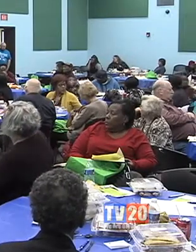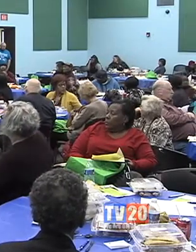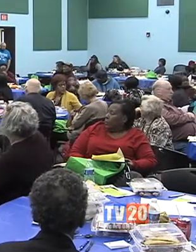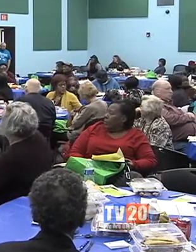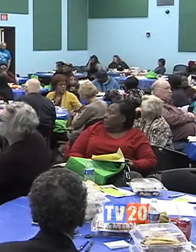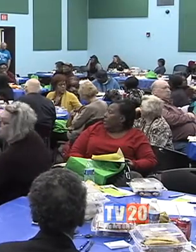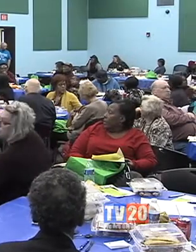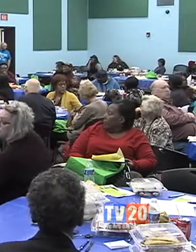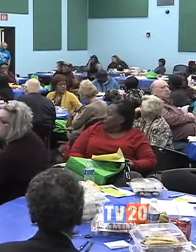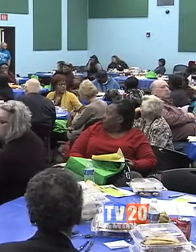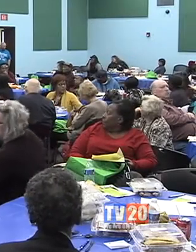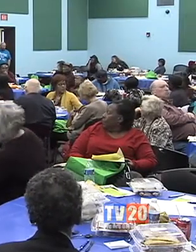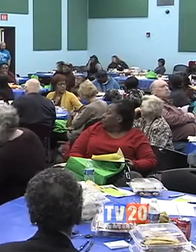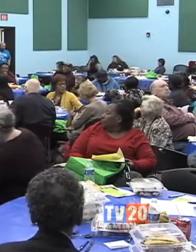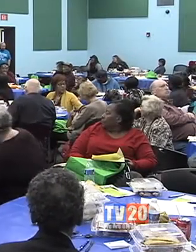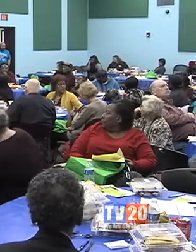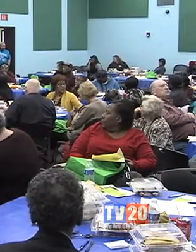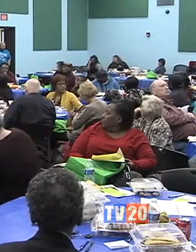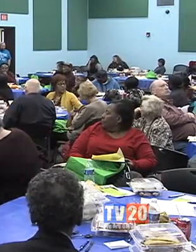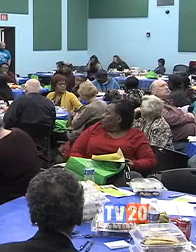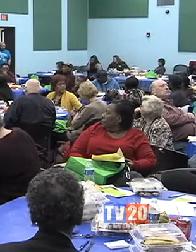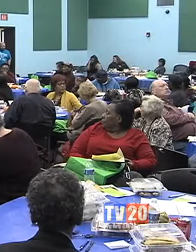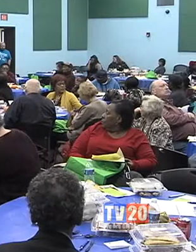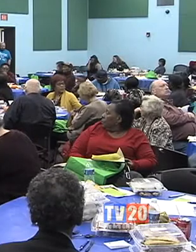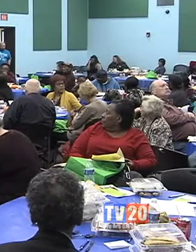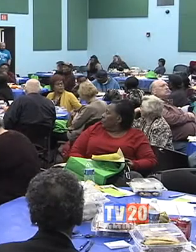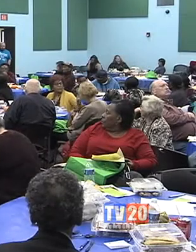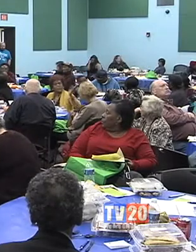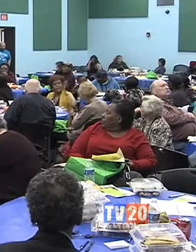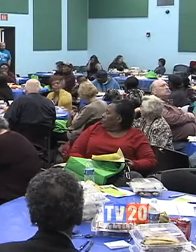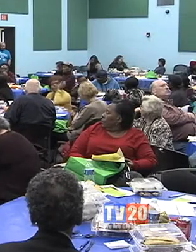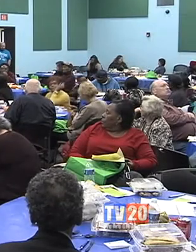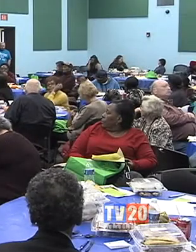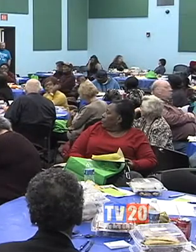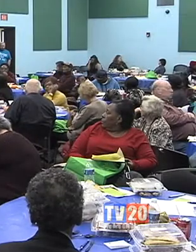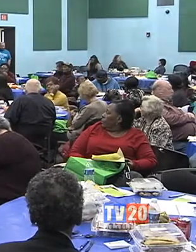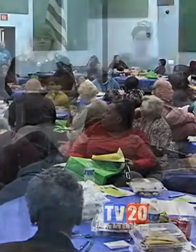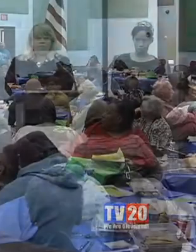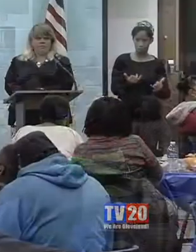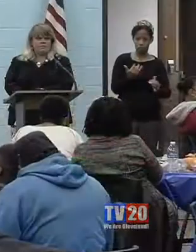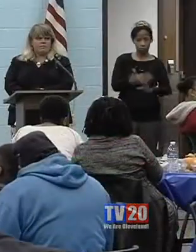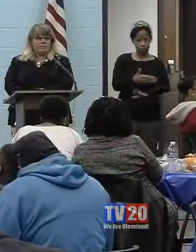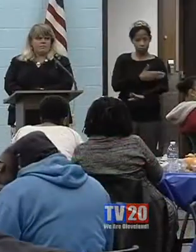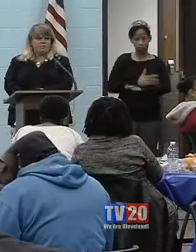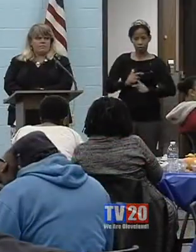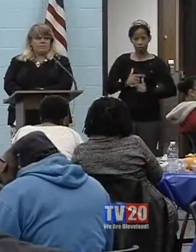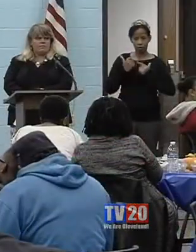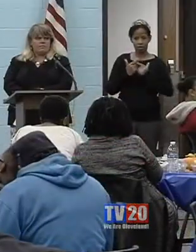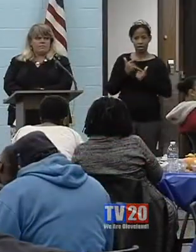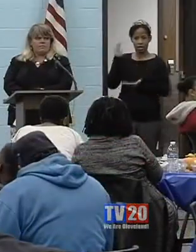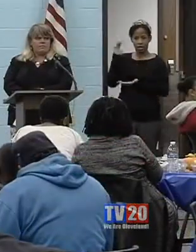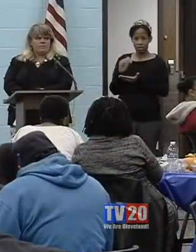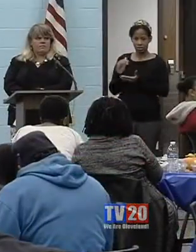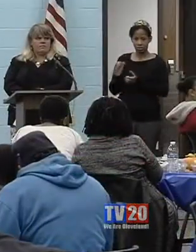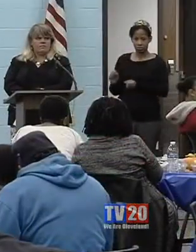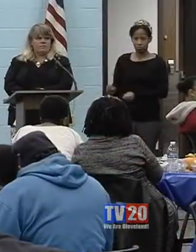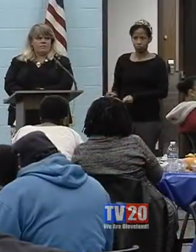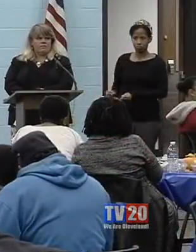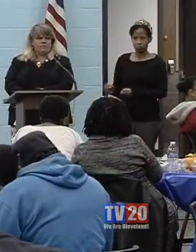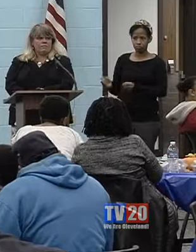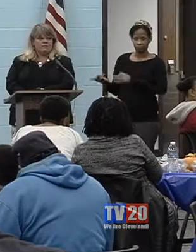violence towards others, and that would be showing respect if that was continuously done, not